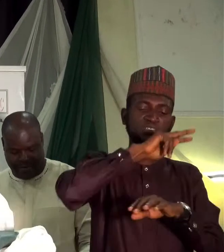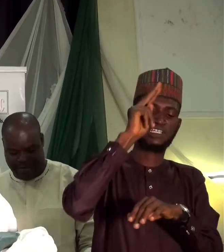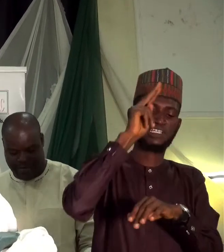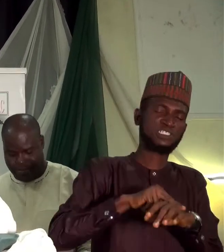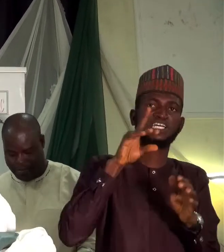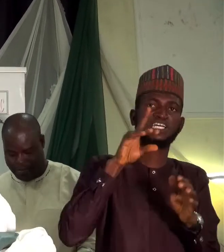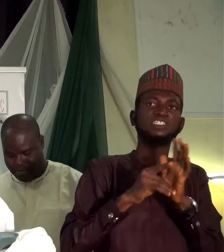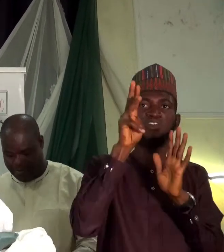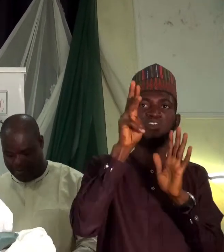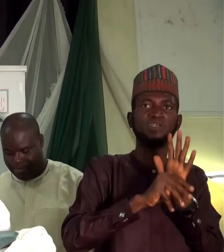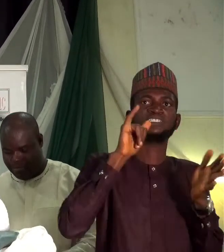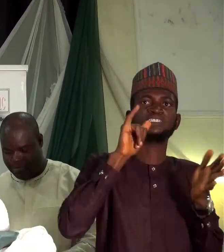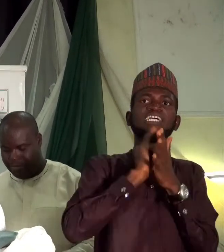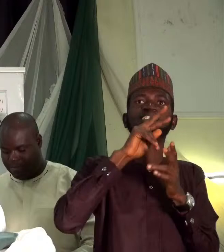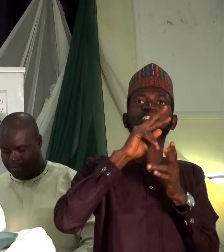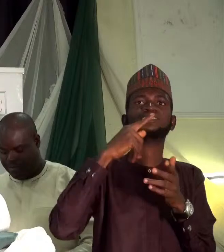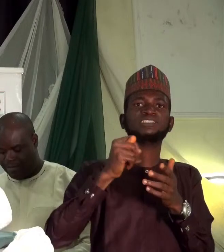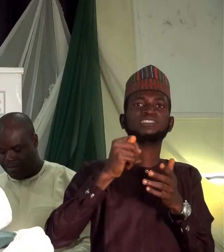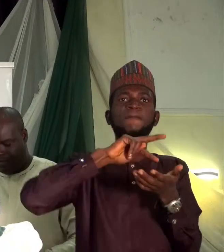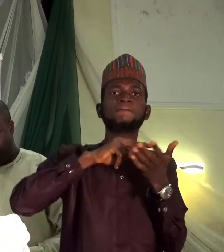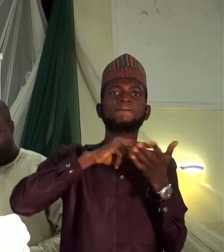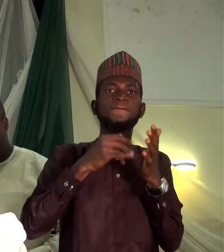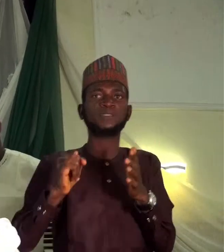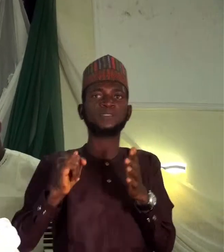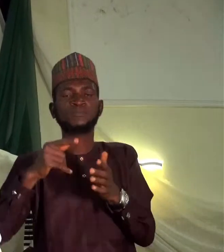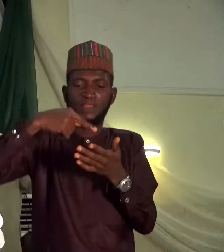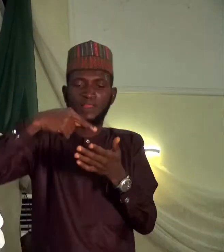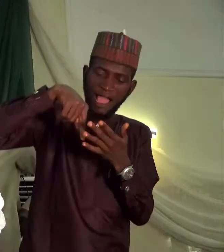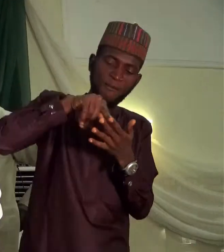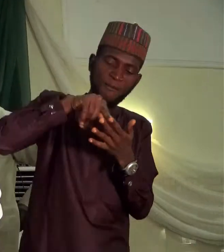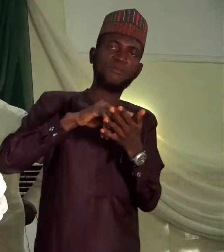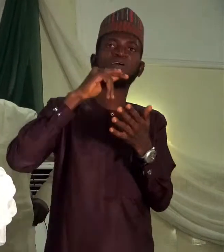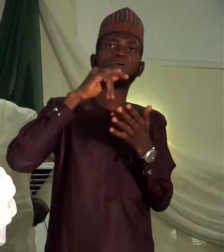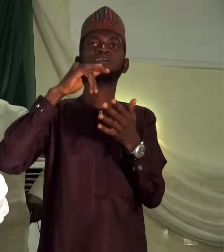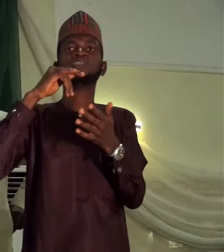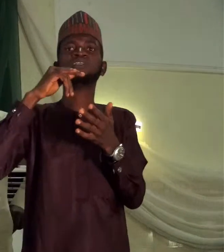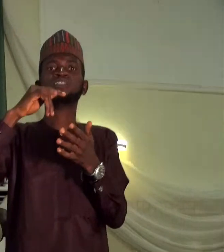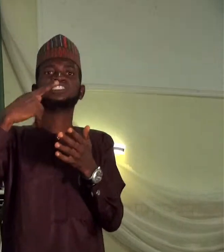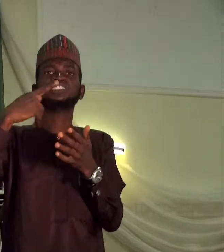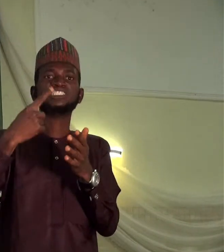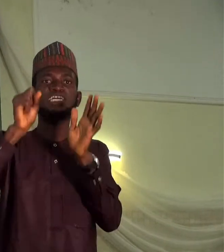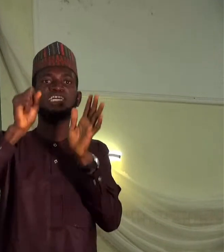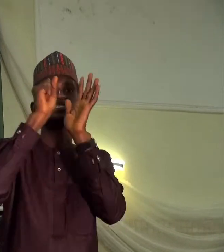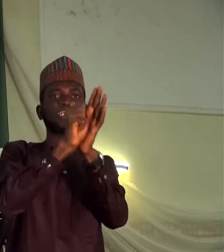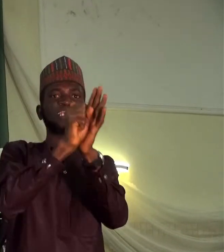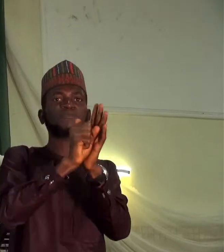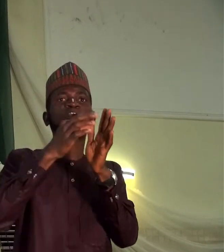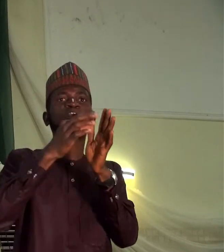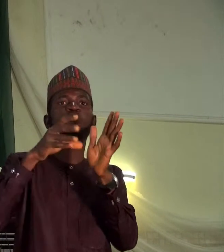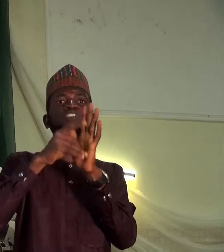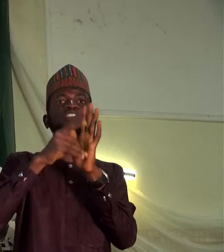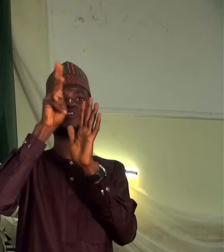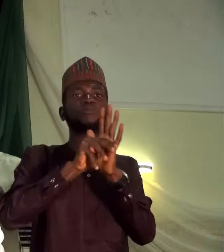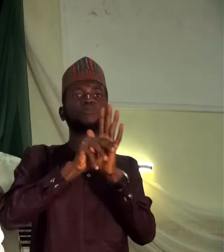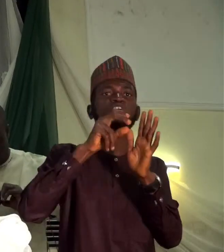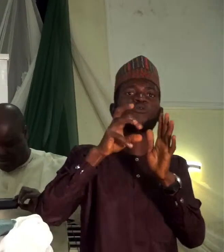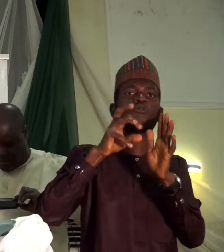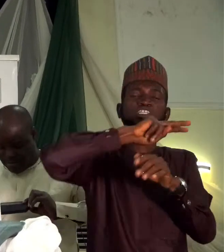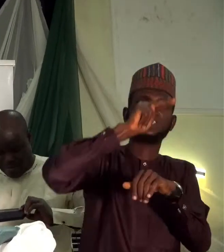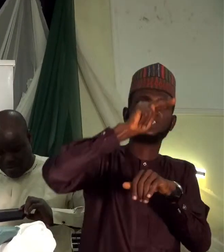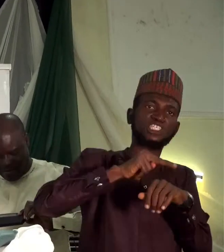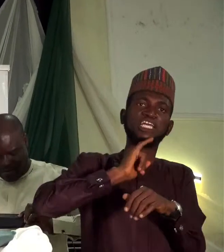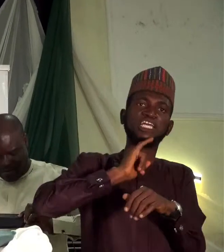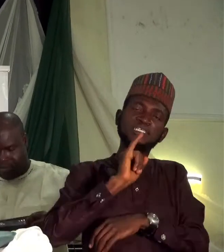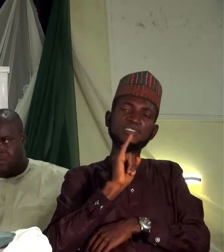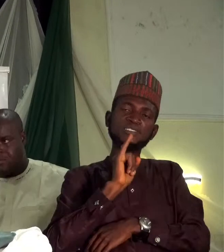o niyan lada ti won pe national development adara awon ti won fi ma measure national ti fi ma mo boya ilu n dagba soke abi ko dagba